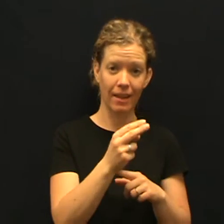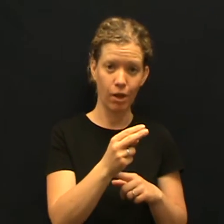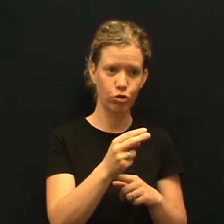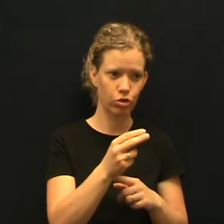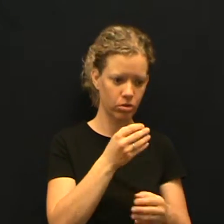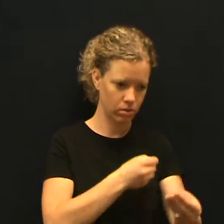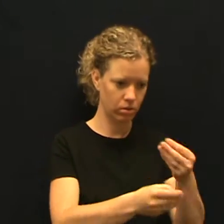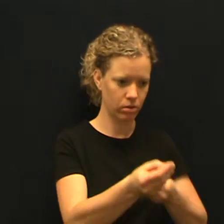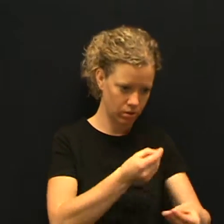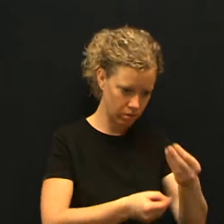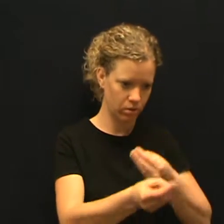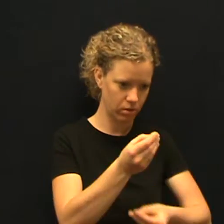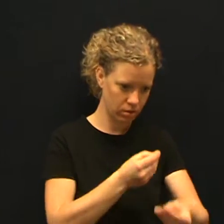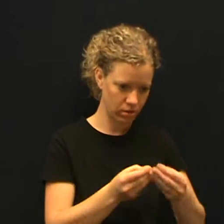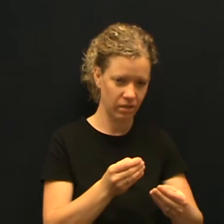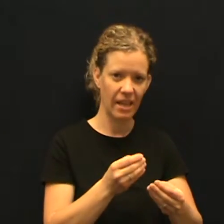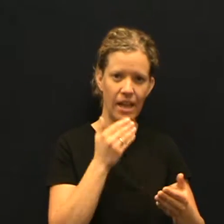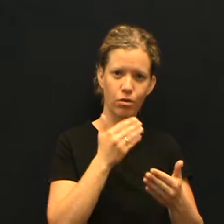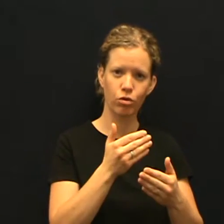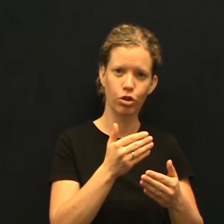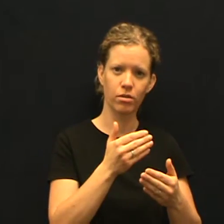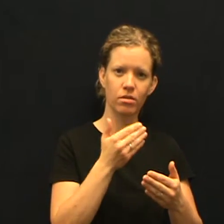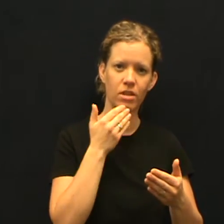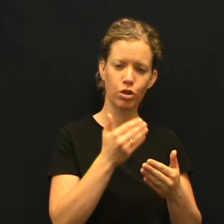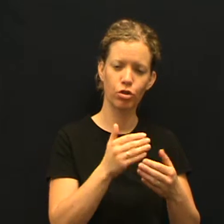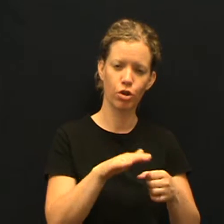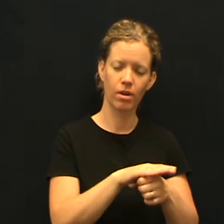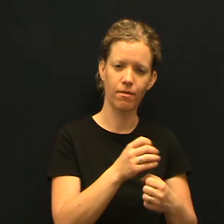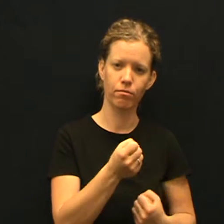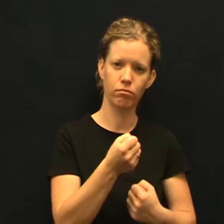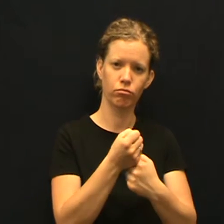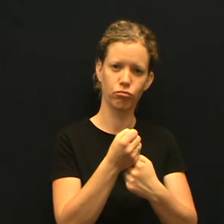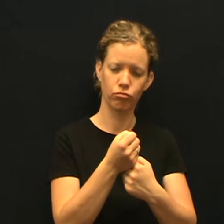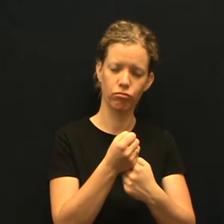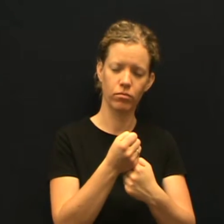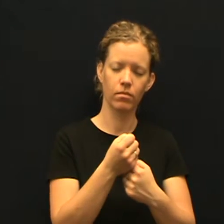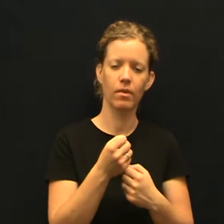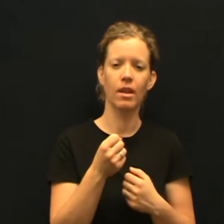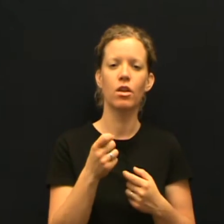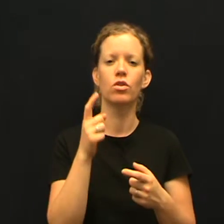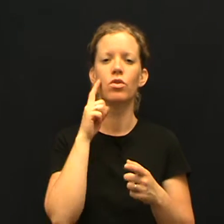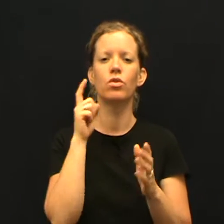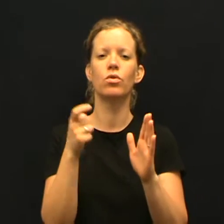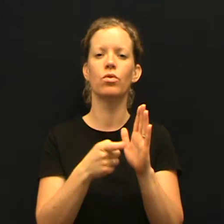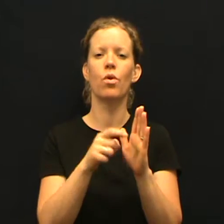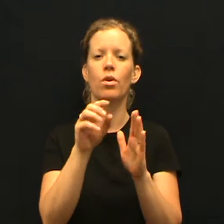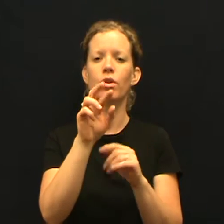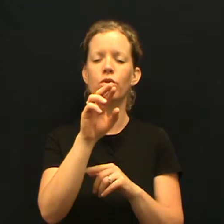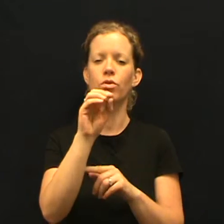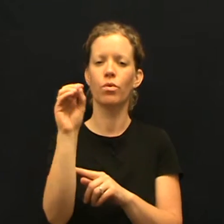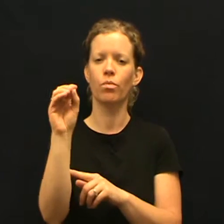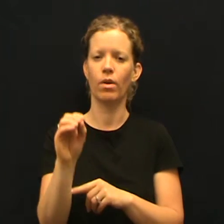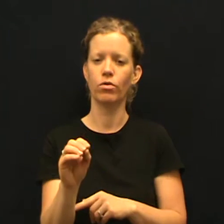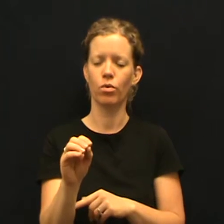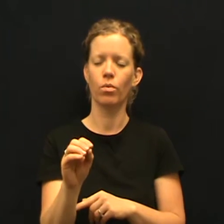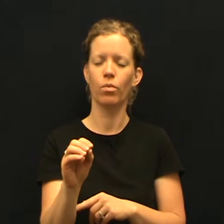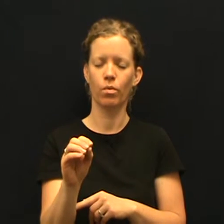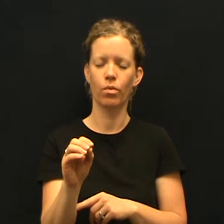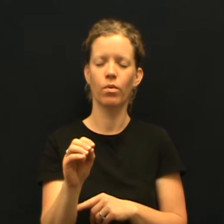our growth. And what we do is we look at a ratio again of net cash flow from operating activities